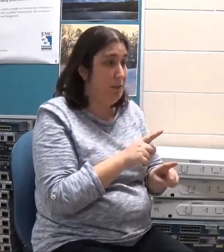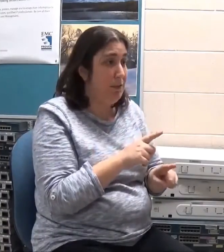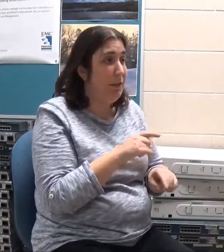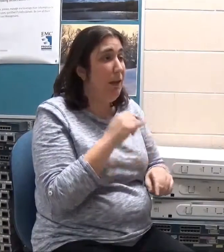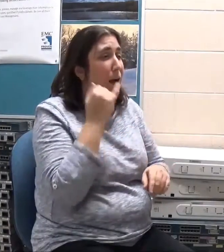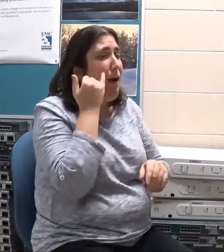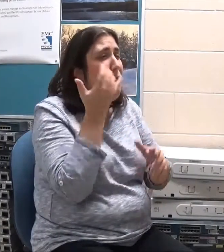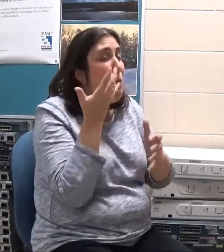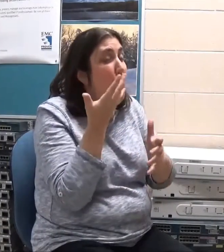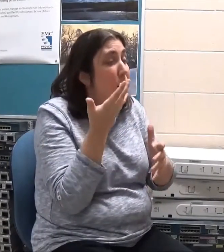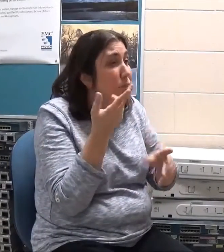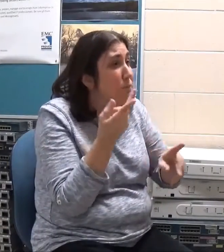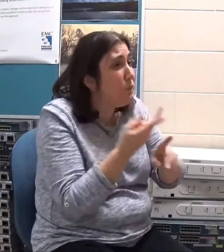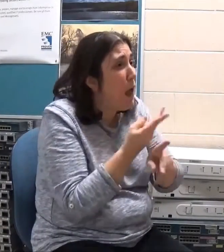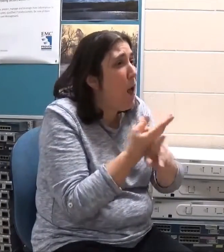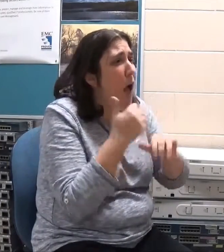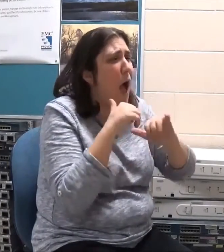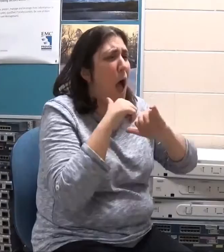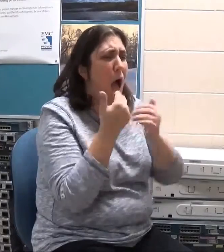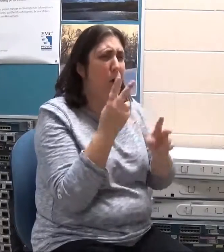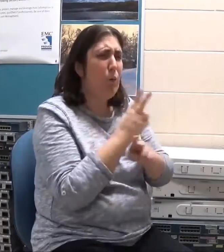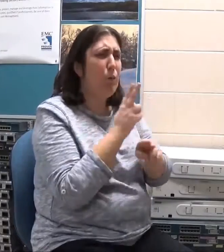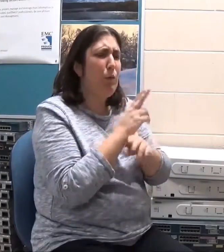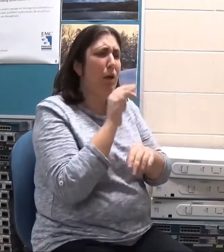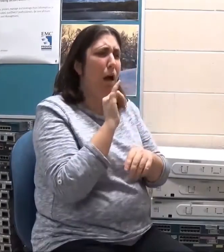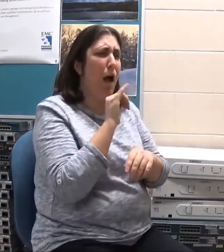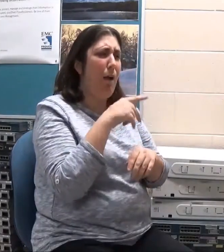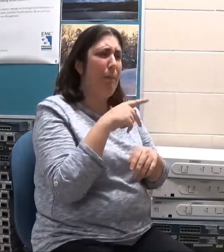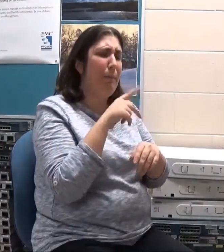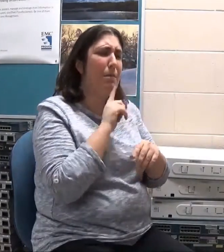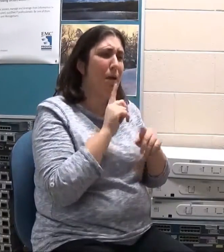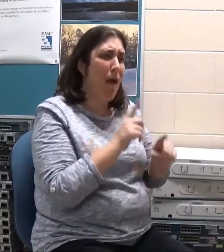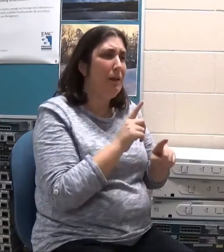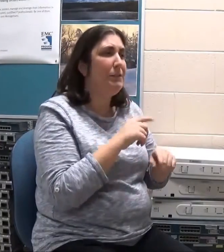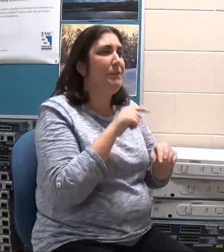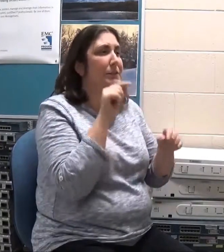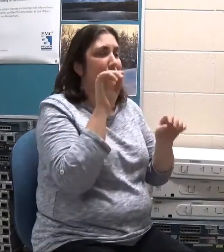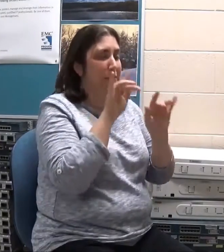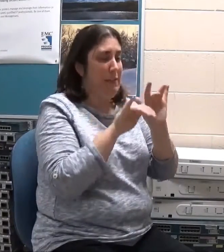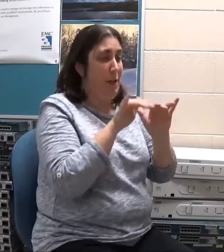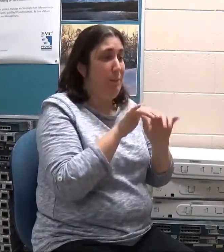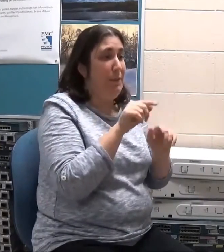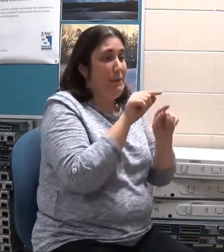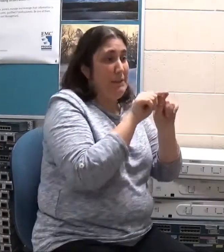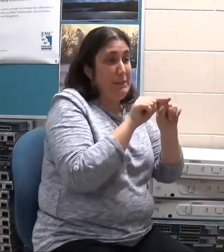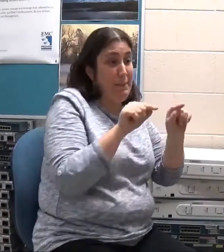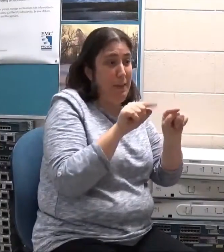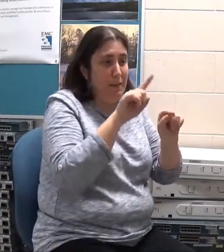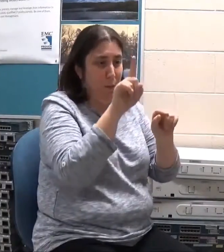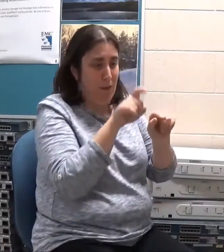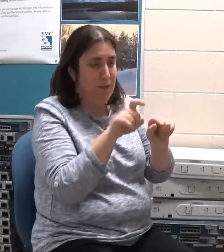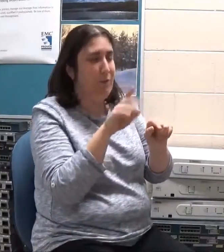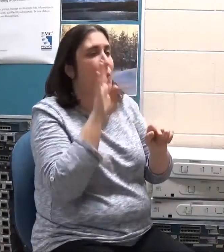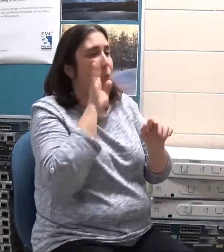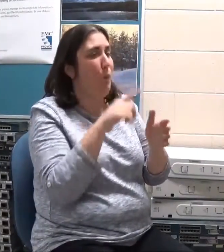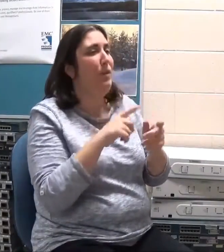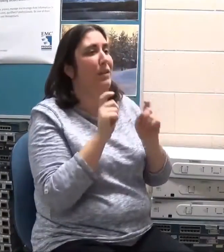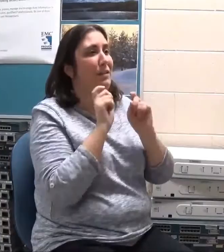this command, you type it space question mark, and you'll get the help for that specific command. So there is a